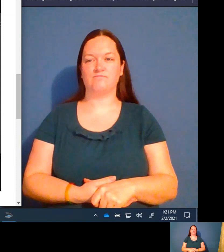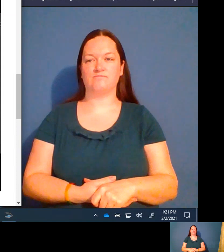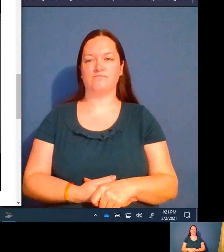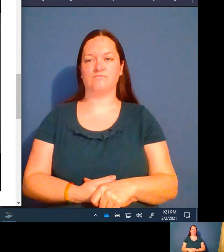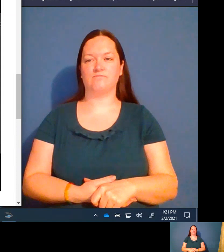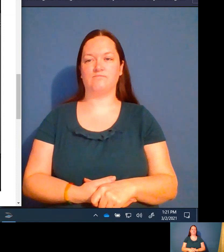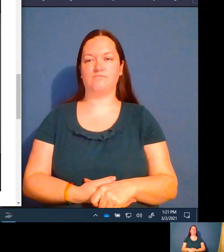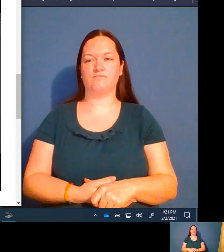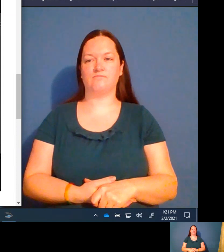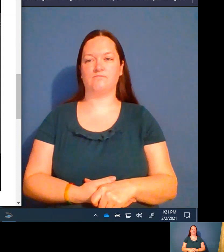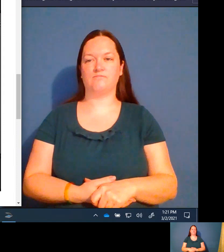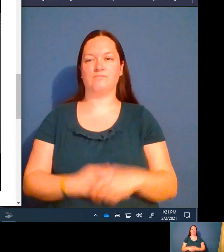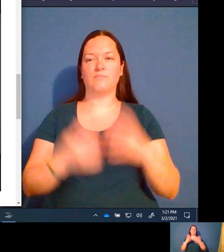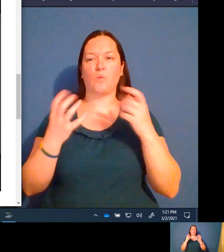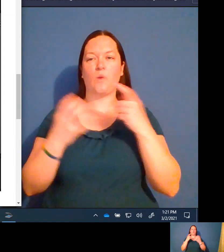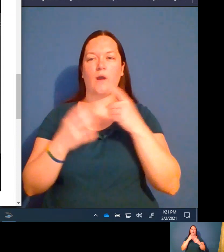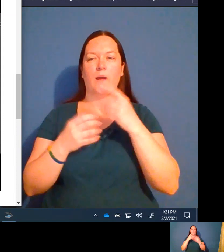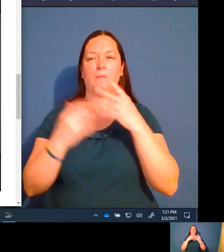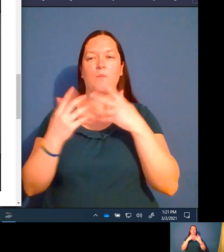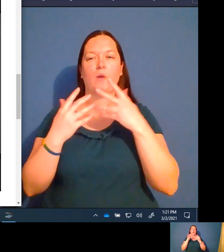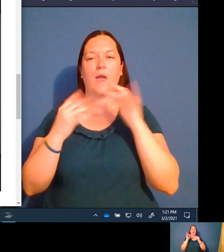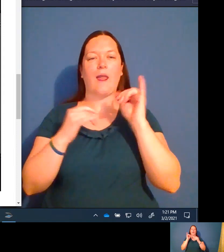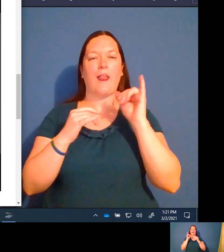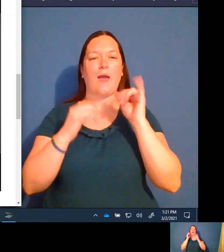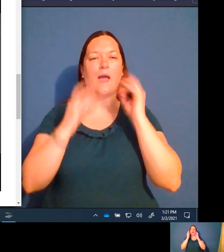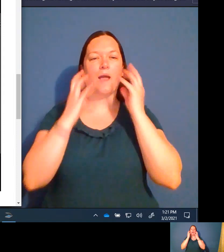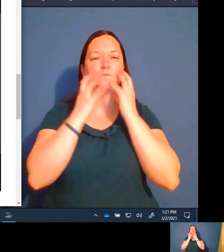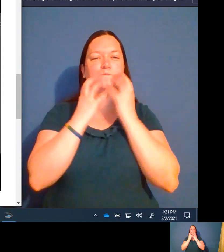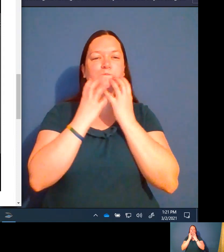Let's give him a 12 o'clock shadow, huh?